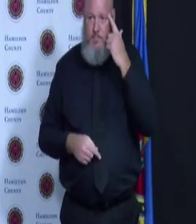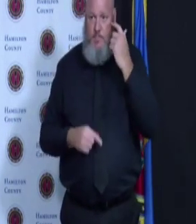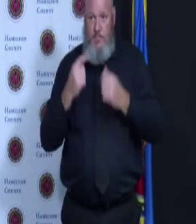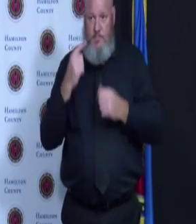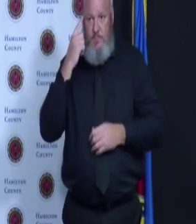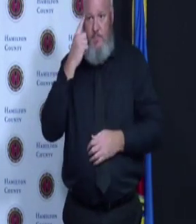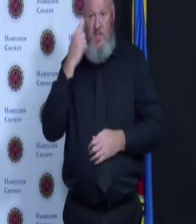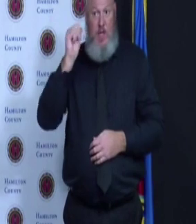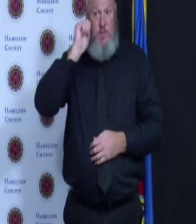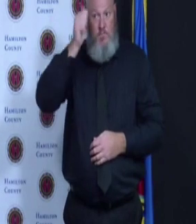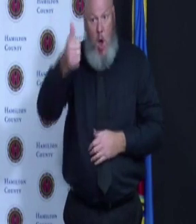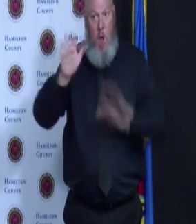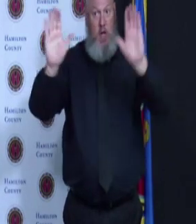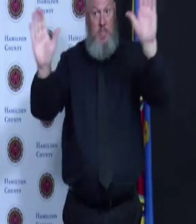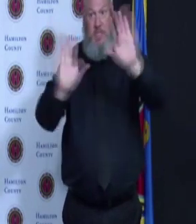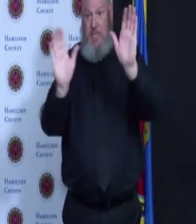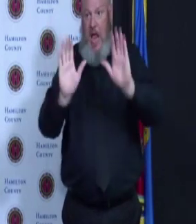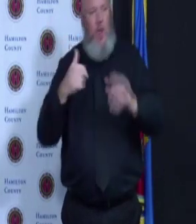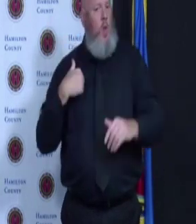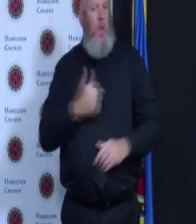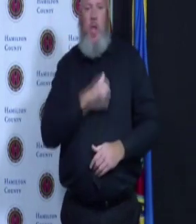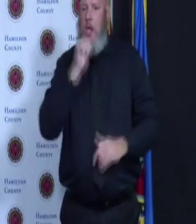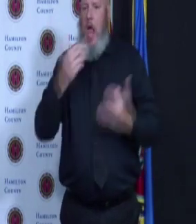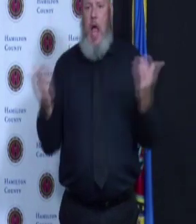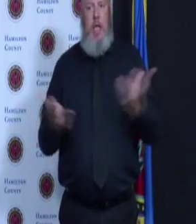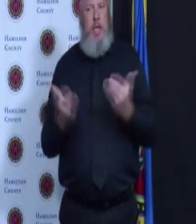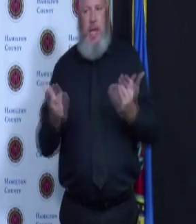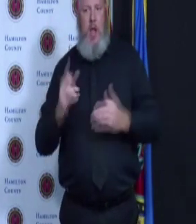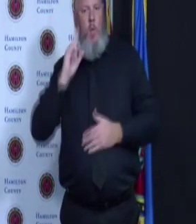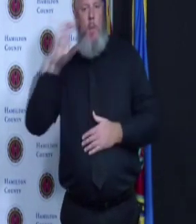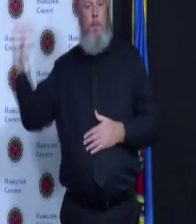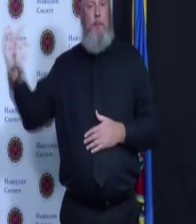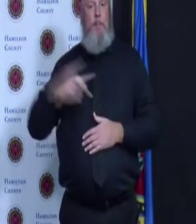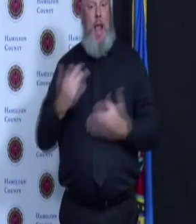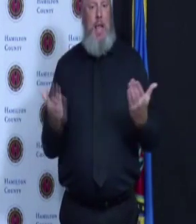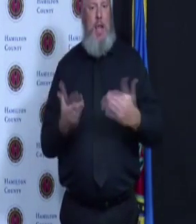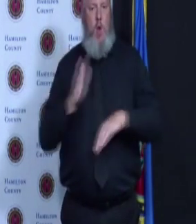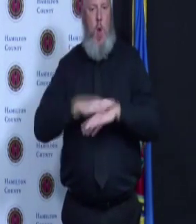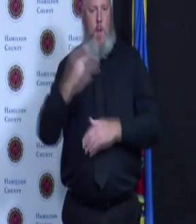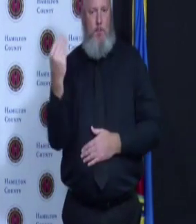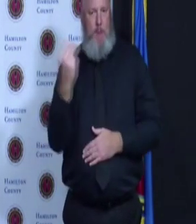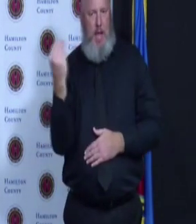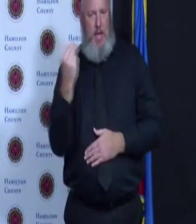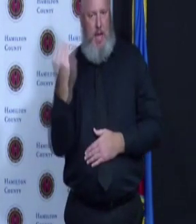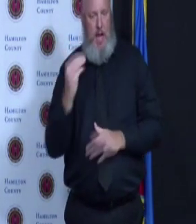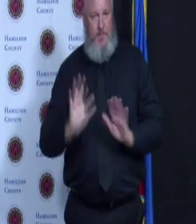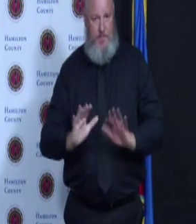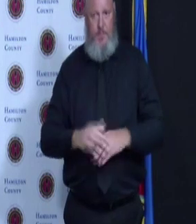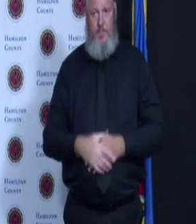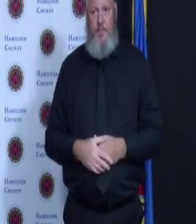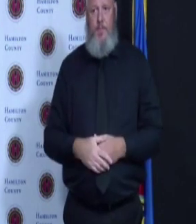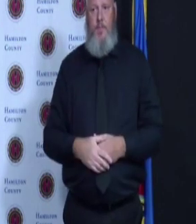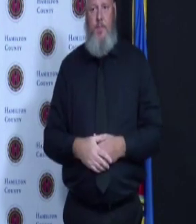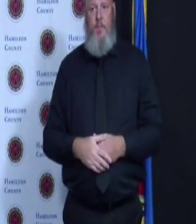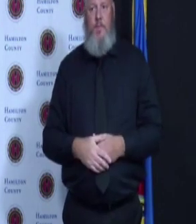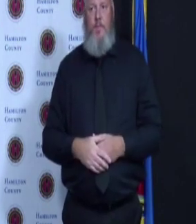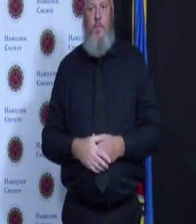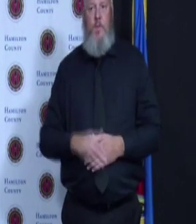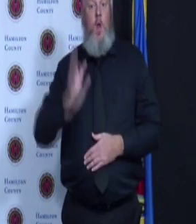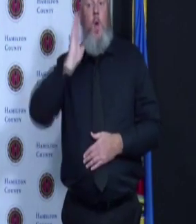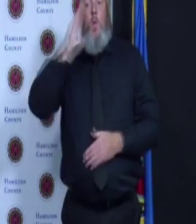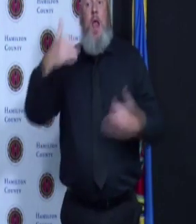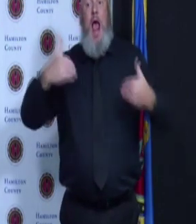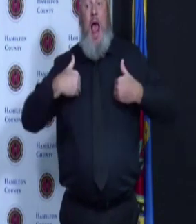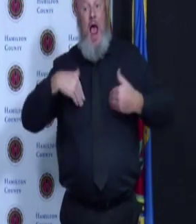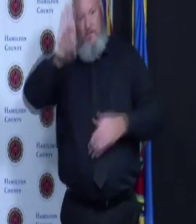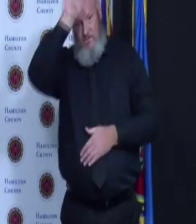on Monday. We're going to have members of the Fire Chiefs, the Hamilton County Fire Chiefs Association here, along with Andy